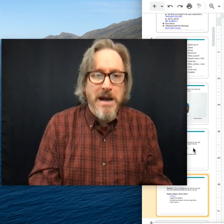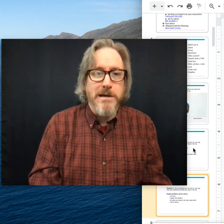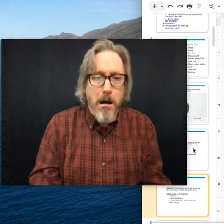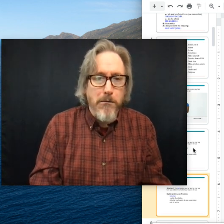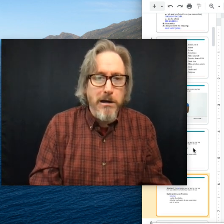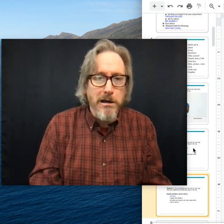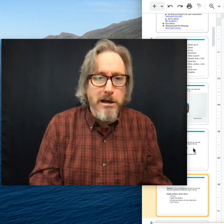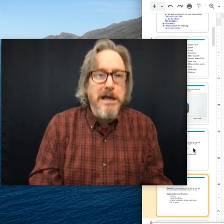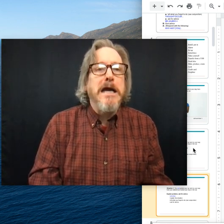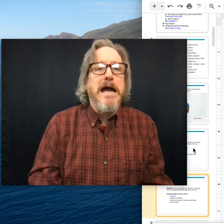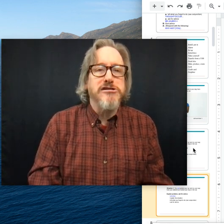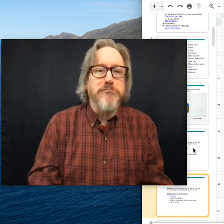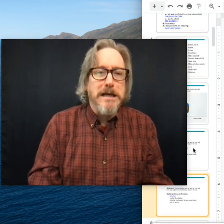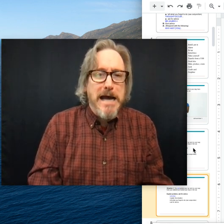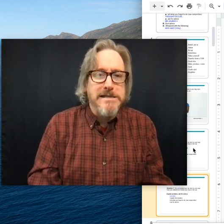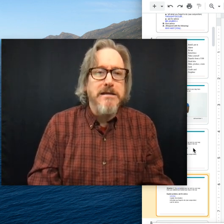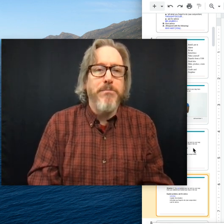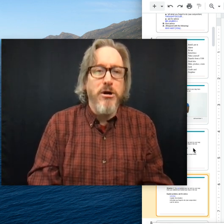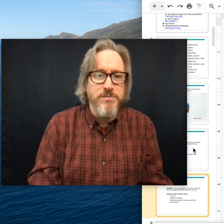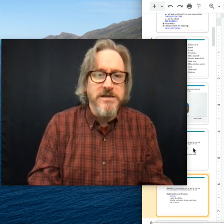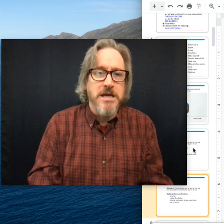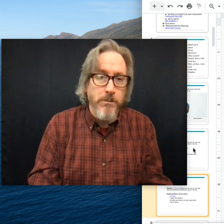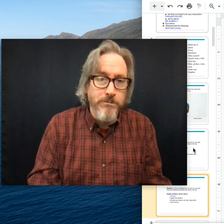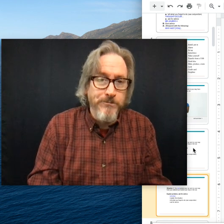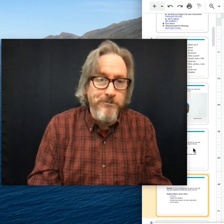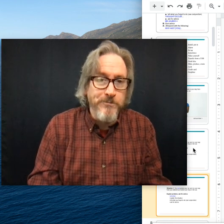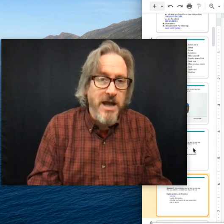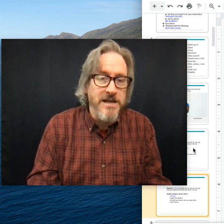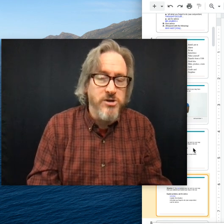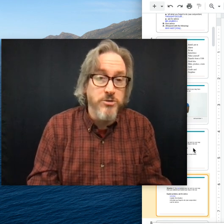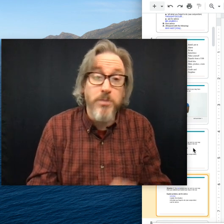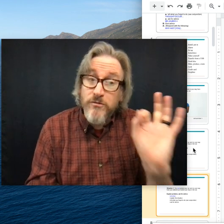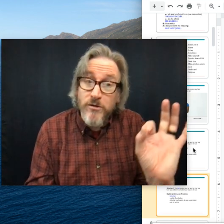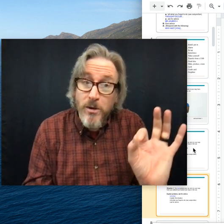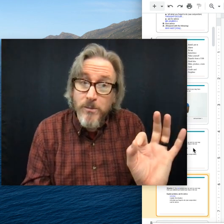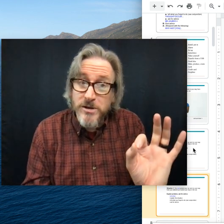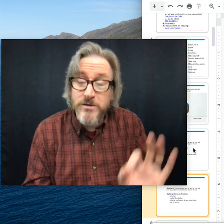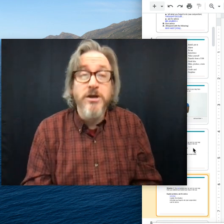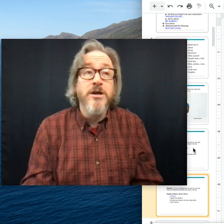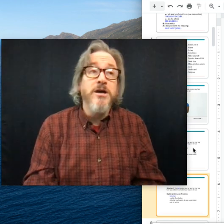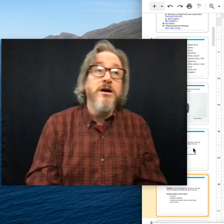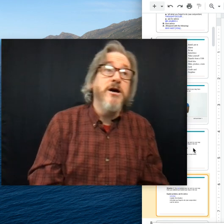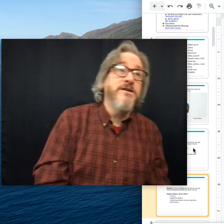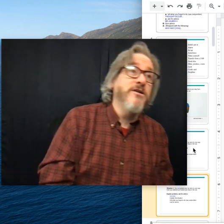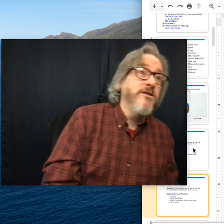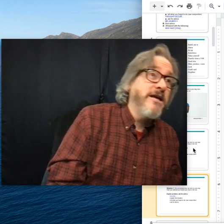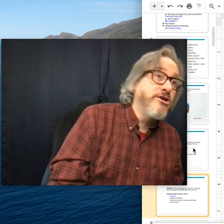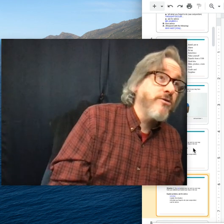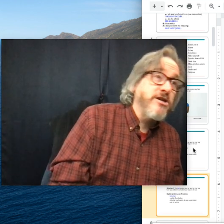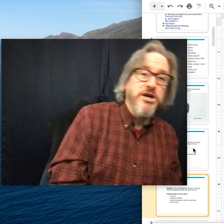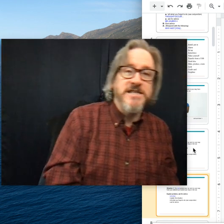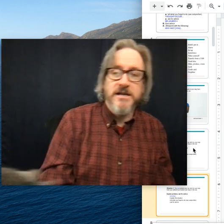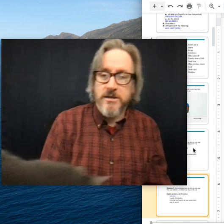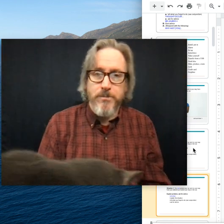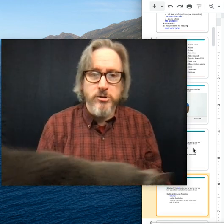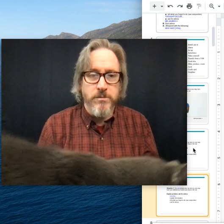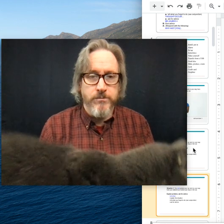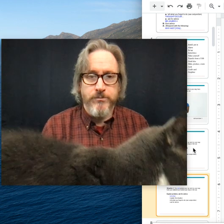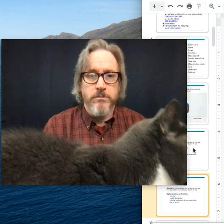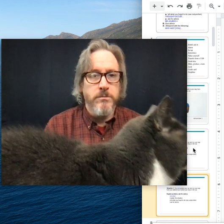Sorry, my dog has realized the postman has come and is going to bark for a moment until he's sure that